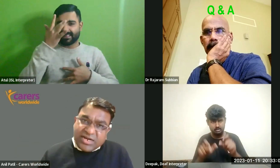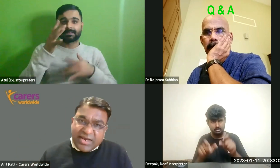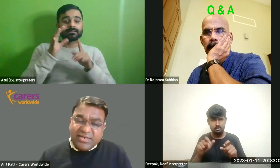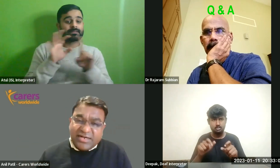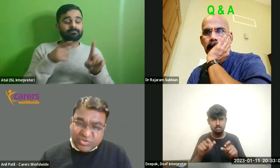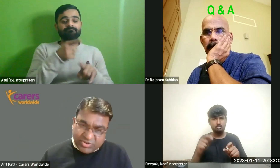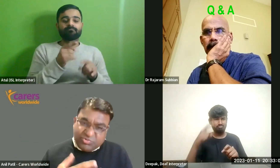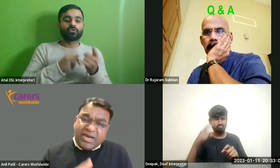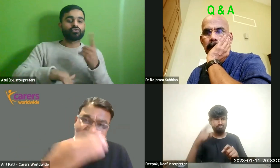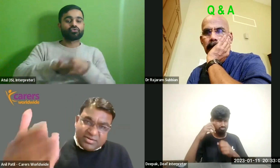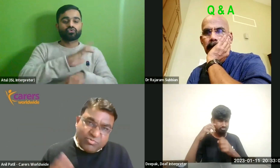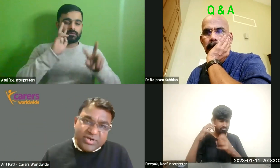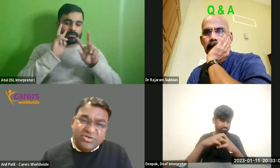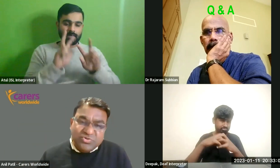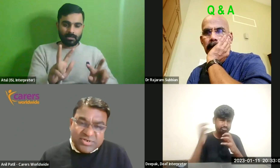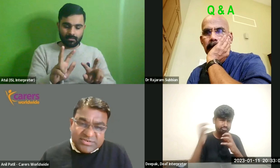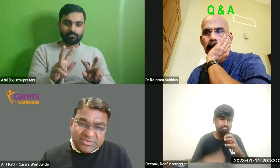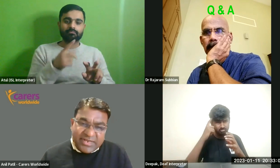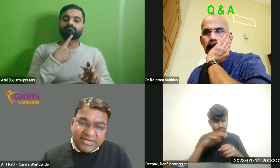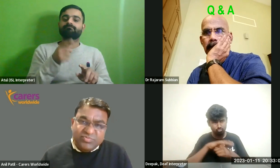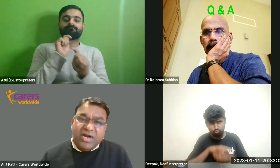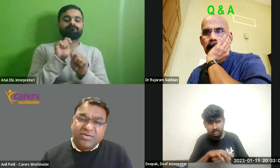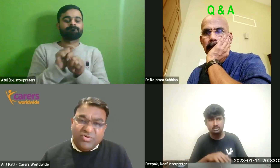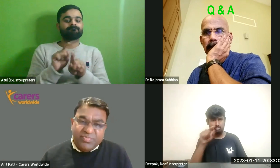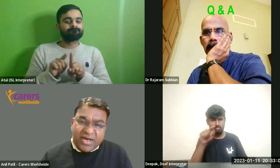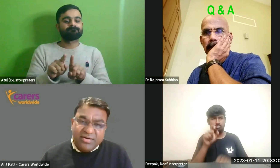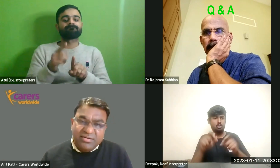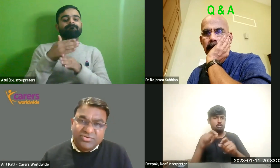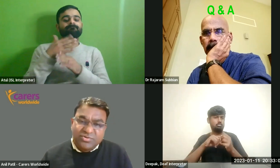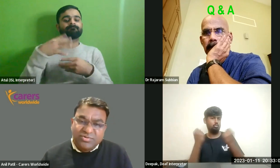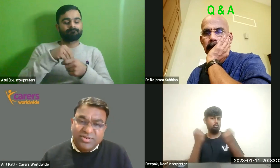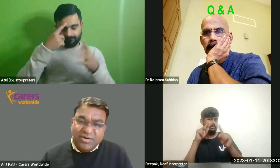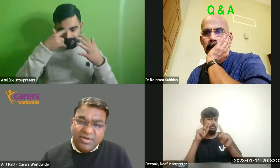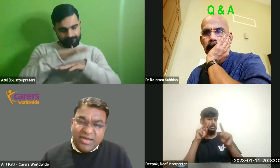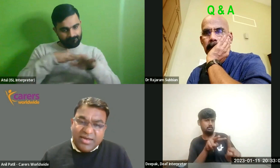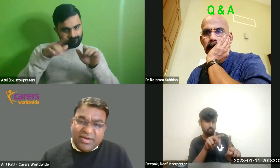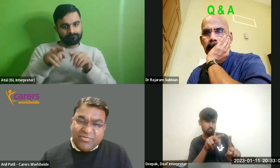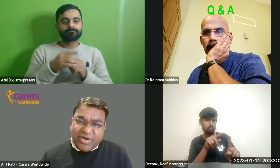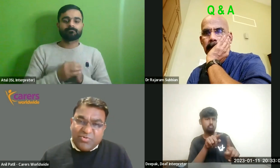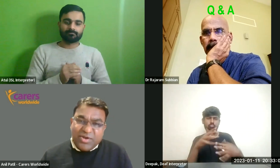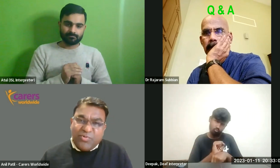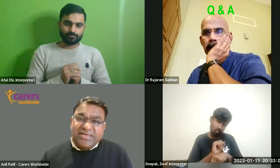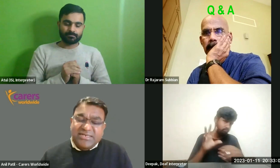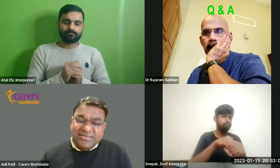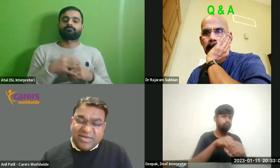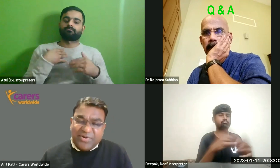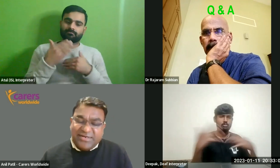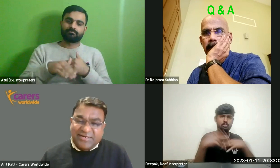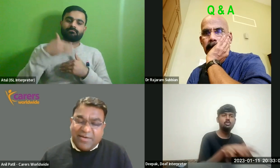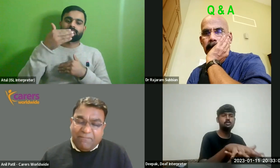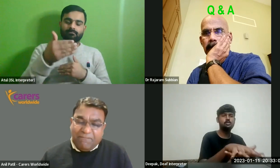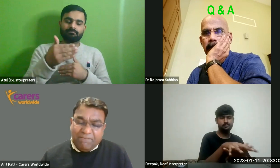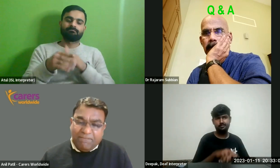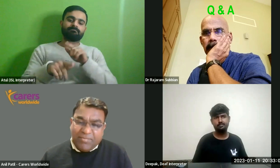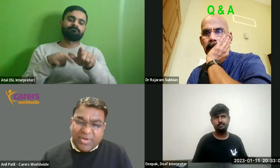of social care, that is what we are working towards. That is part of our plan. So we are going one step